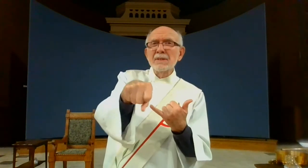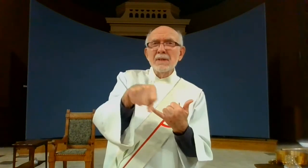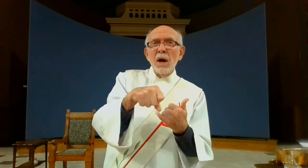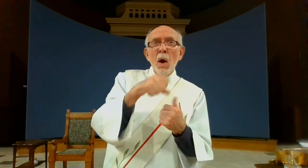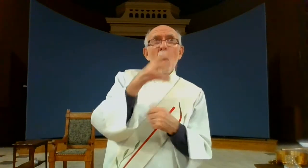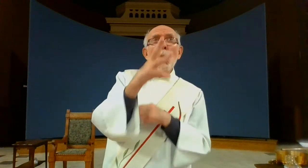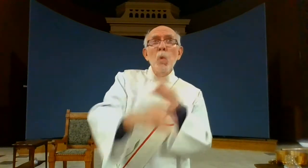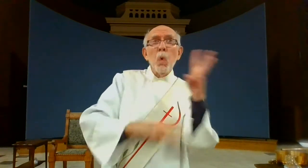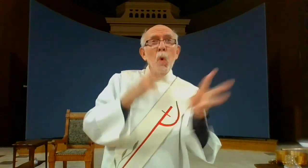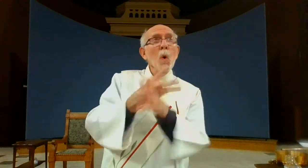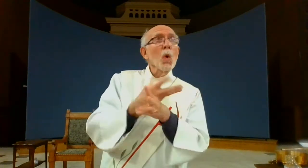Now, yes,